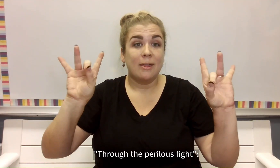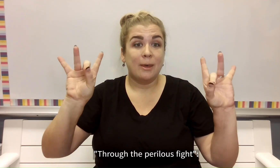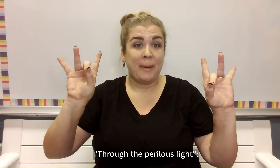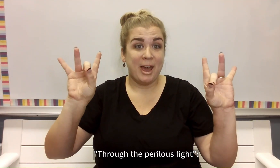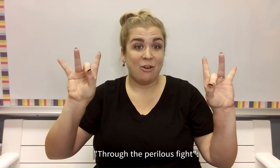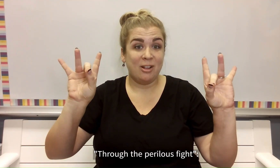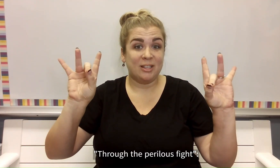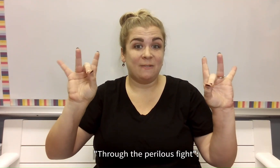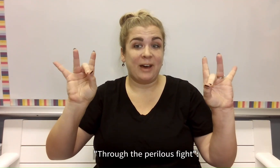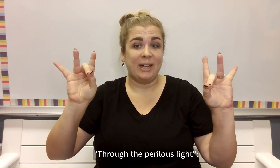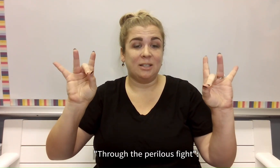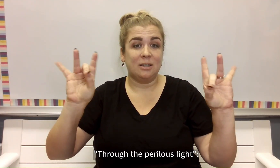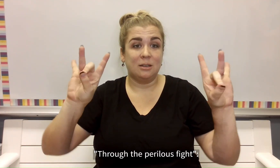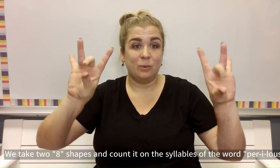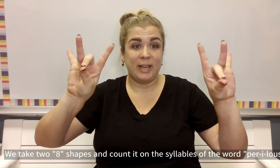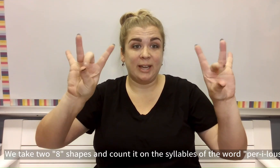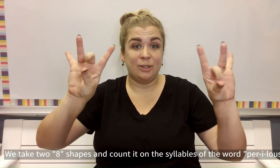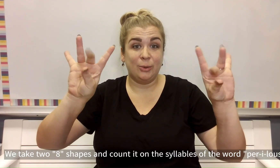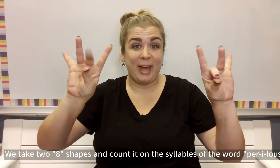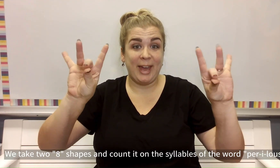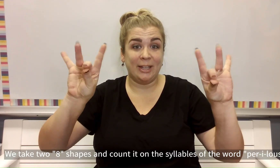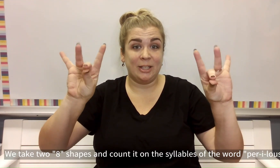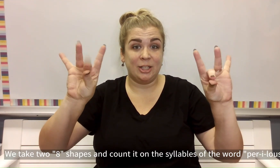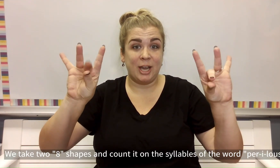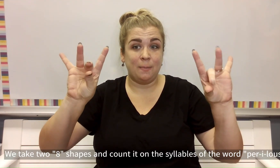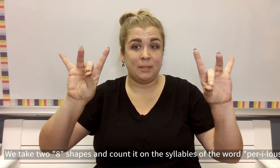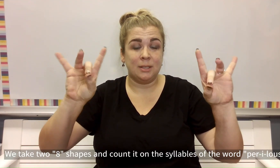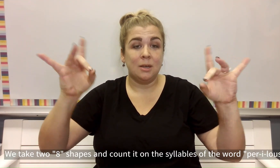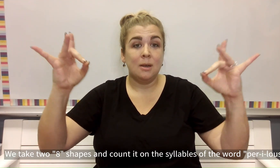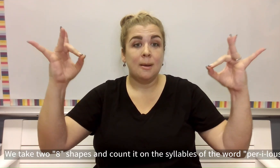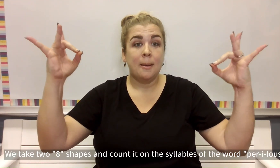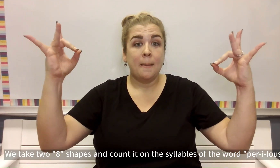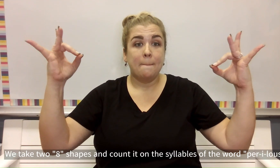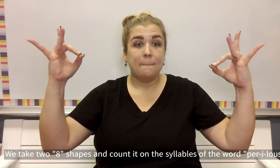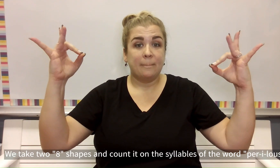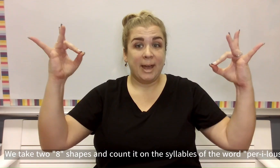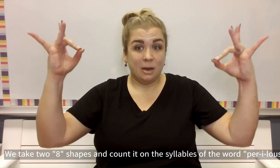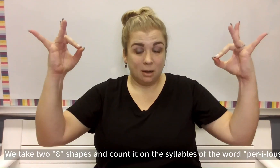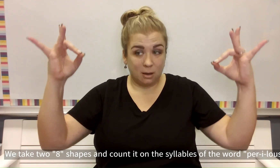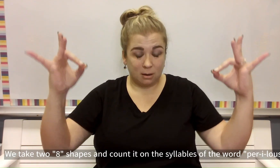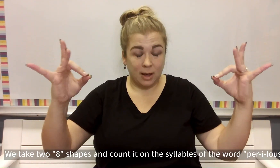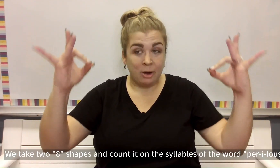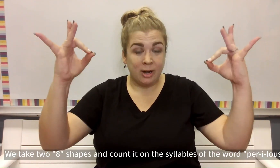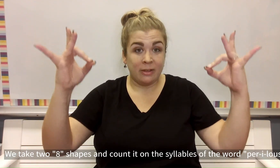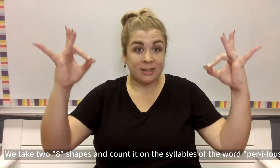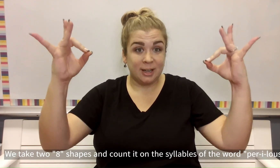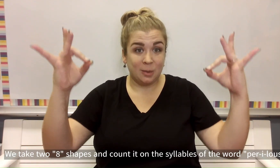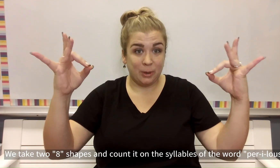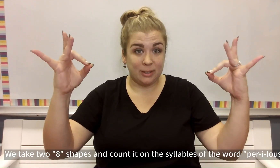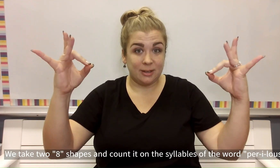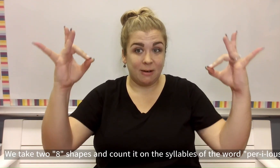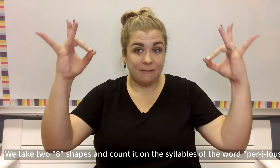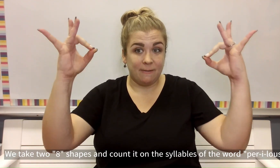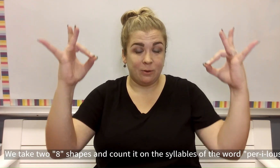the perilous fight. We take two 8 shapes and count it on the syllables of the